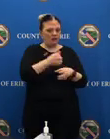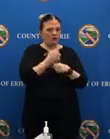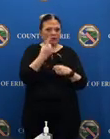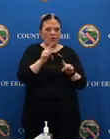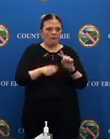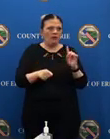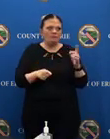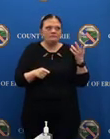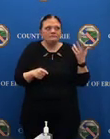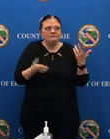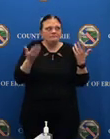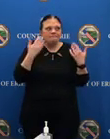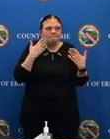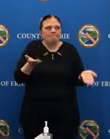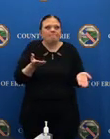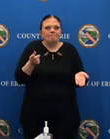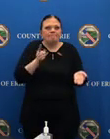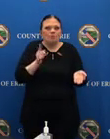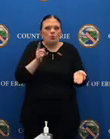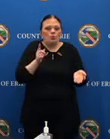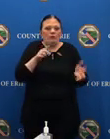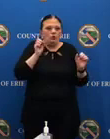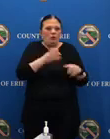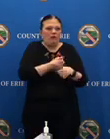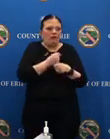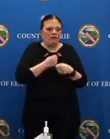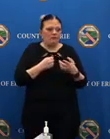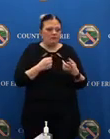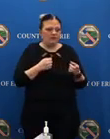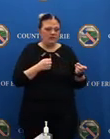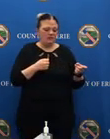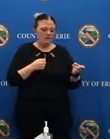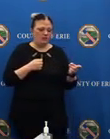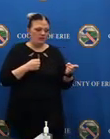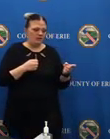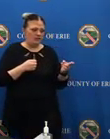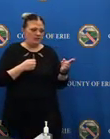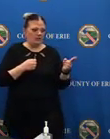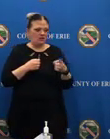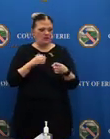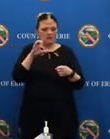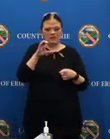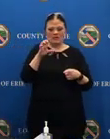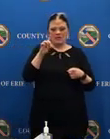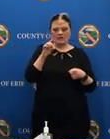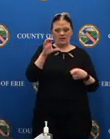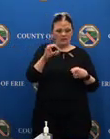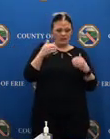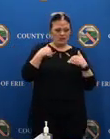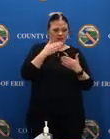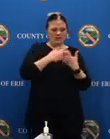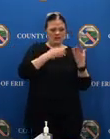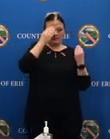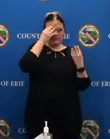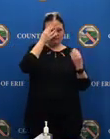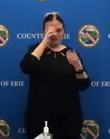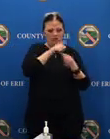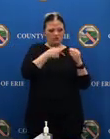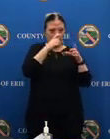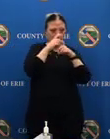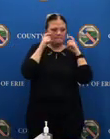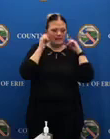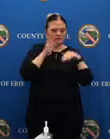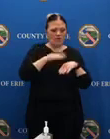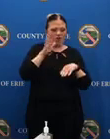I cannot say where people could get one. Oh, actually, CDC has some information about masks